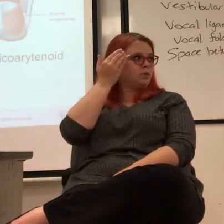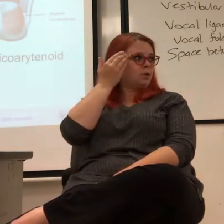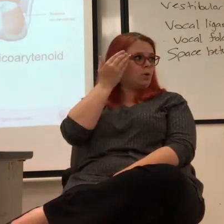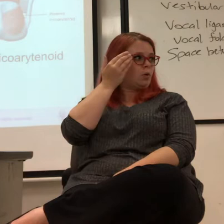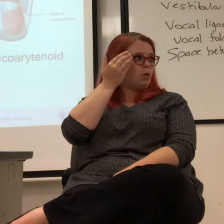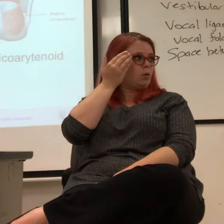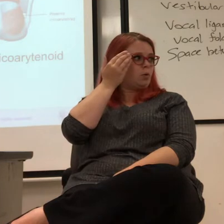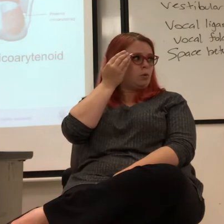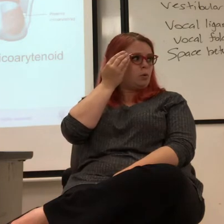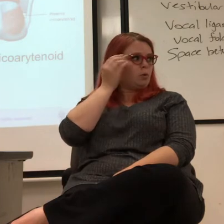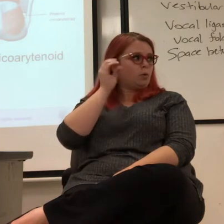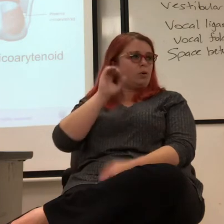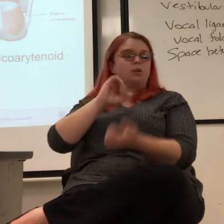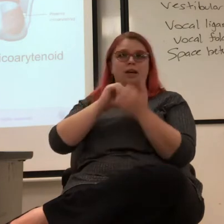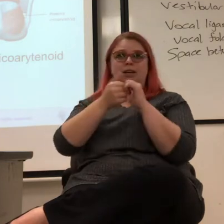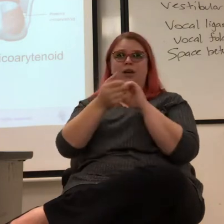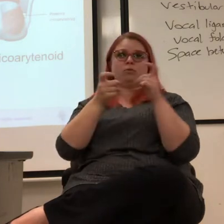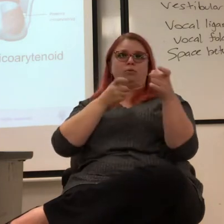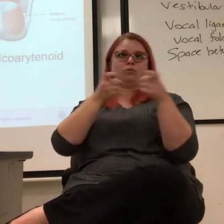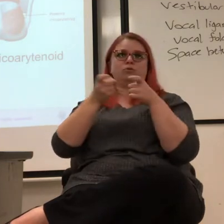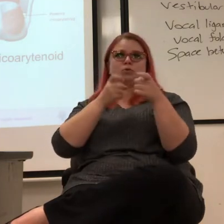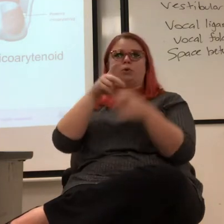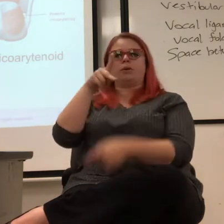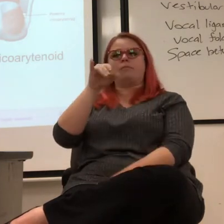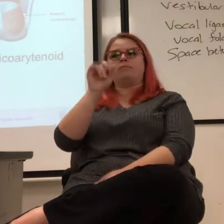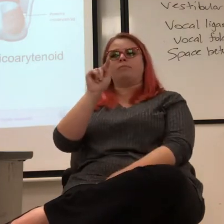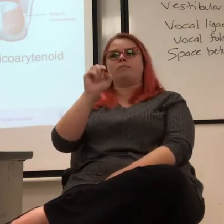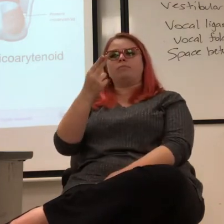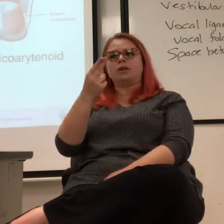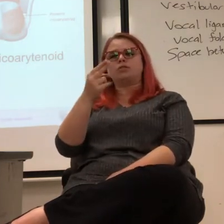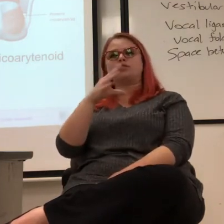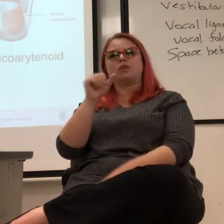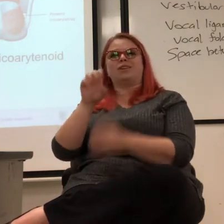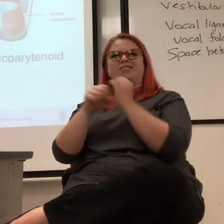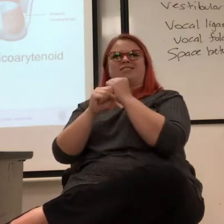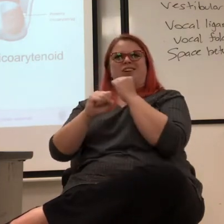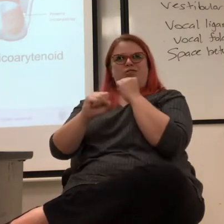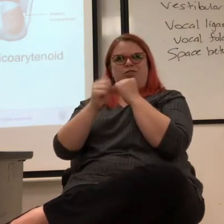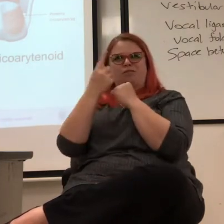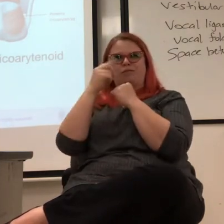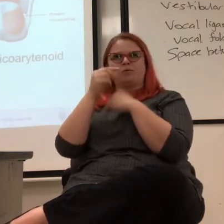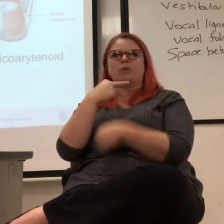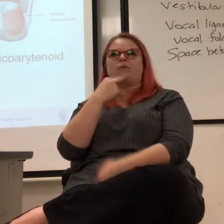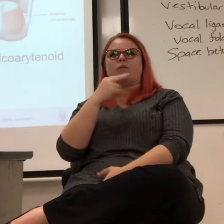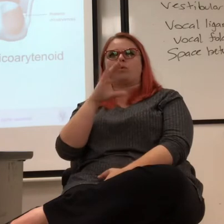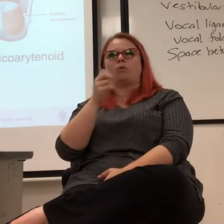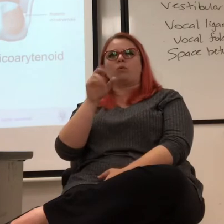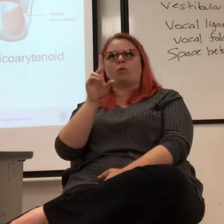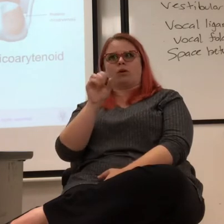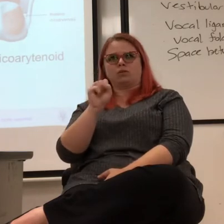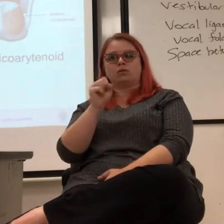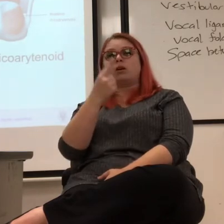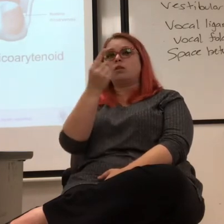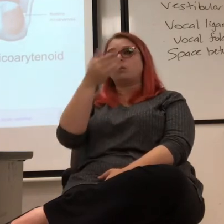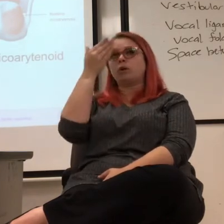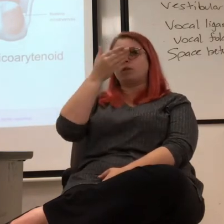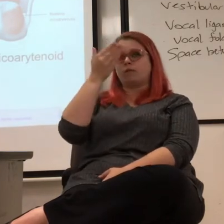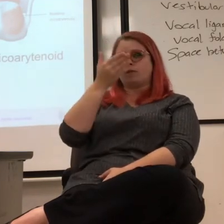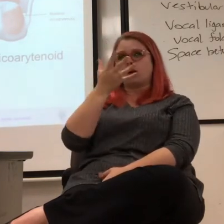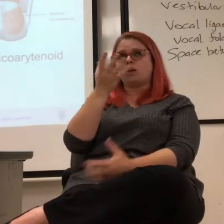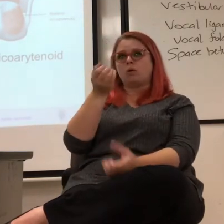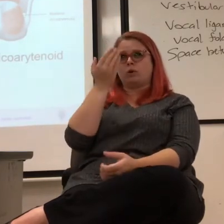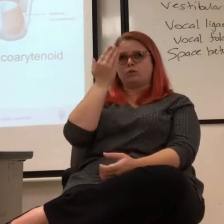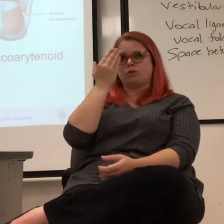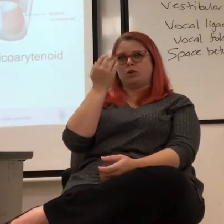the pitch and tension of the vocal cords. One on the front, one on the back. The one on the front I want you to know is called, well,